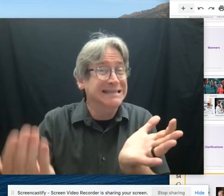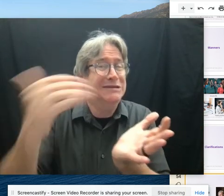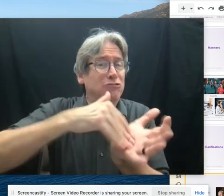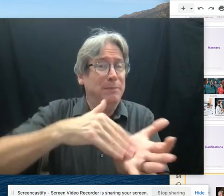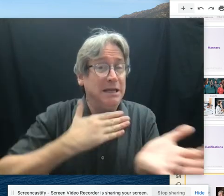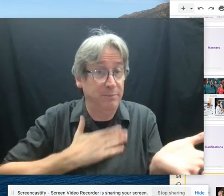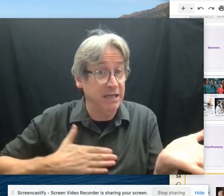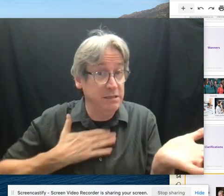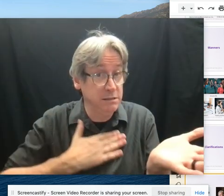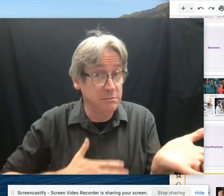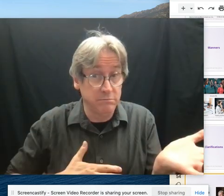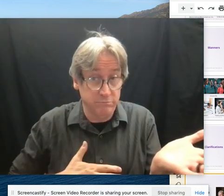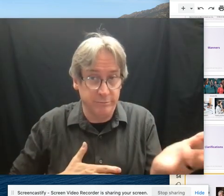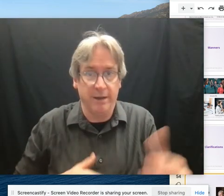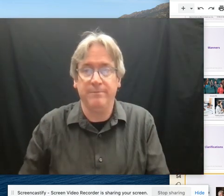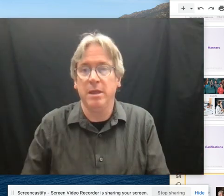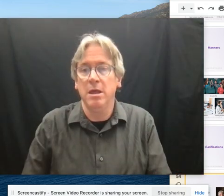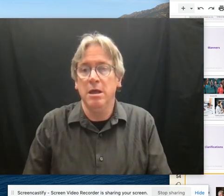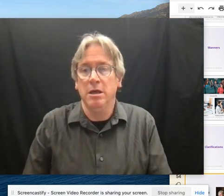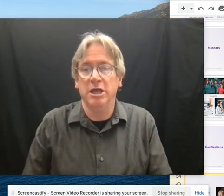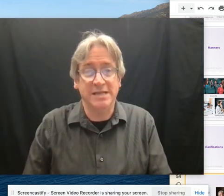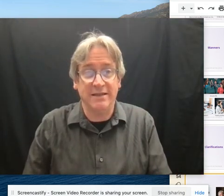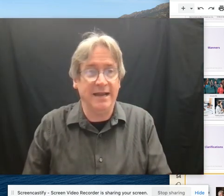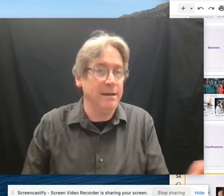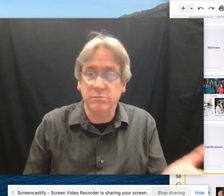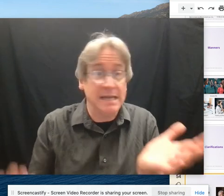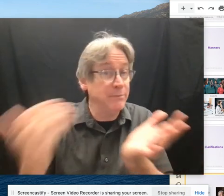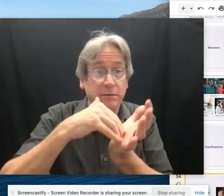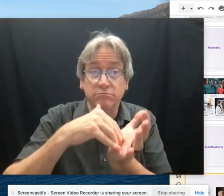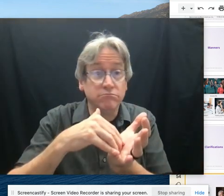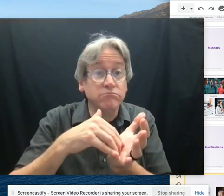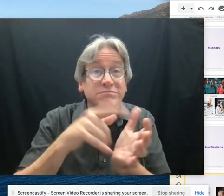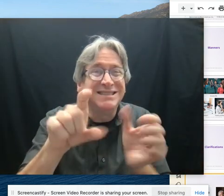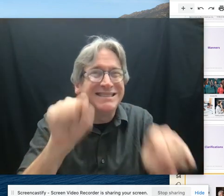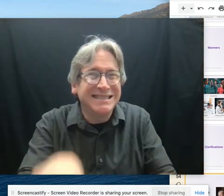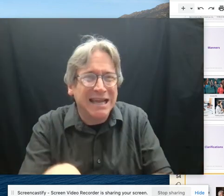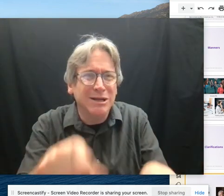or repeat, please. Can you say that again? Same thing.